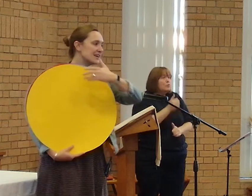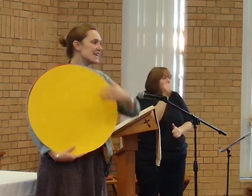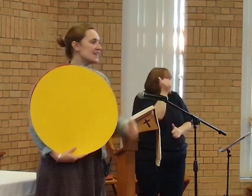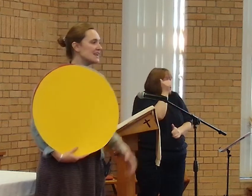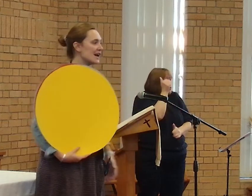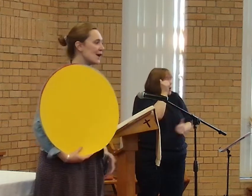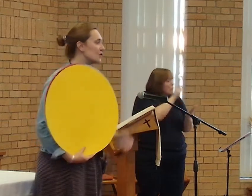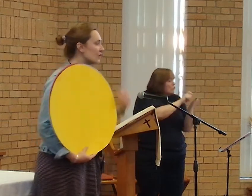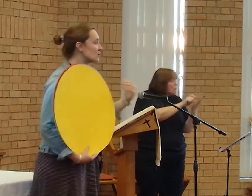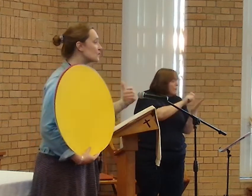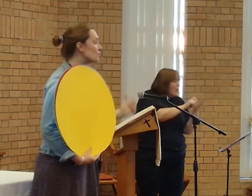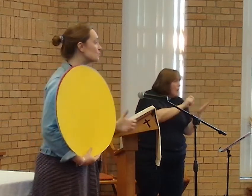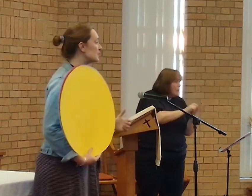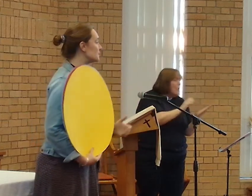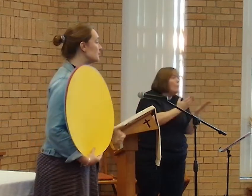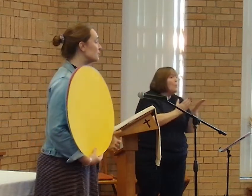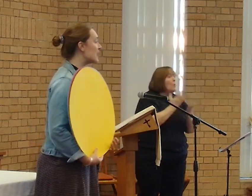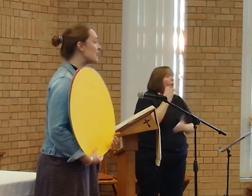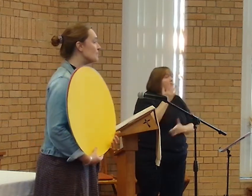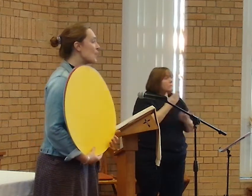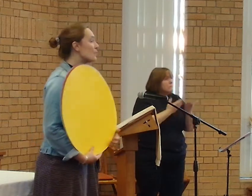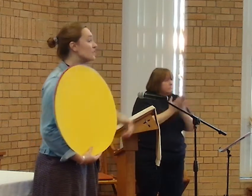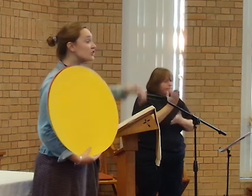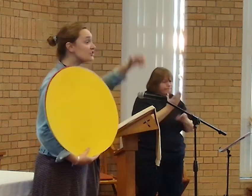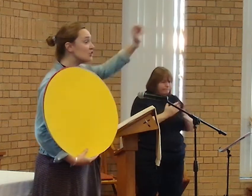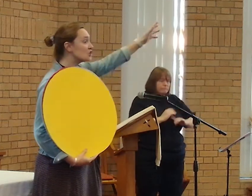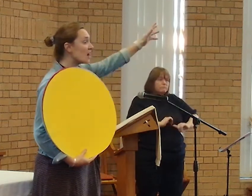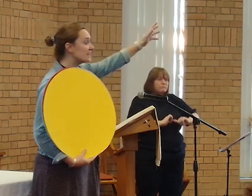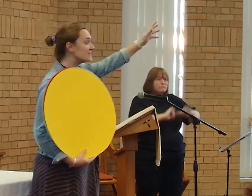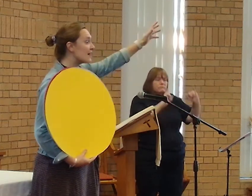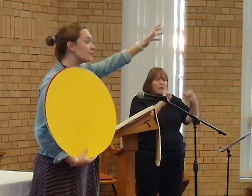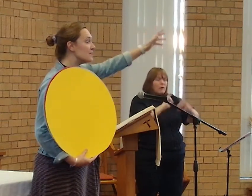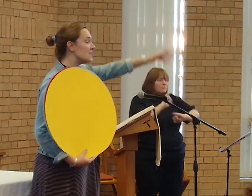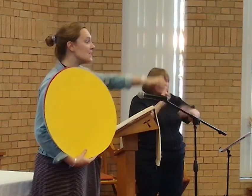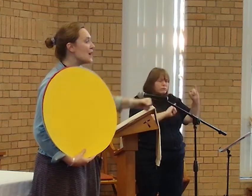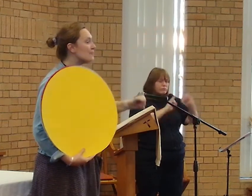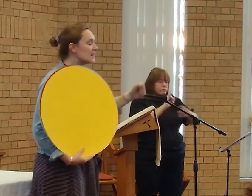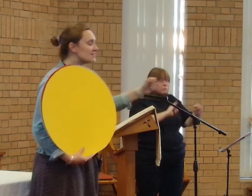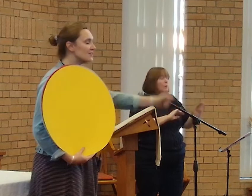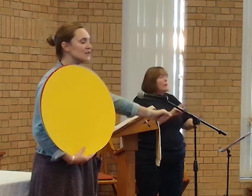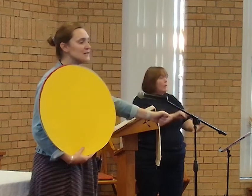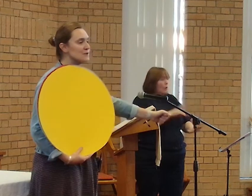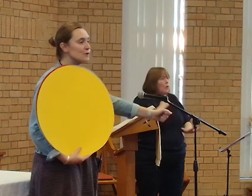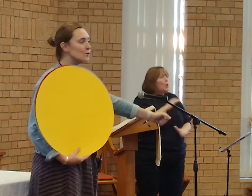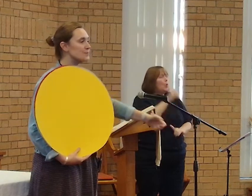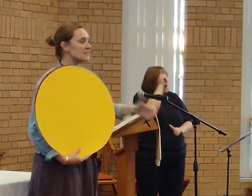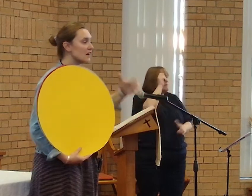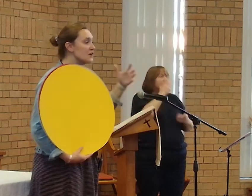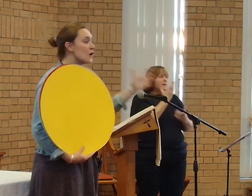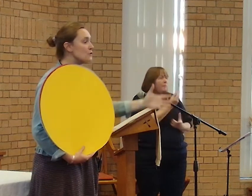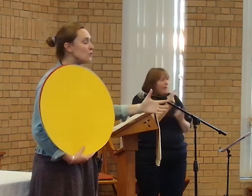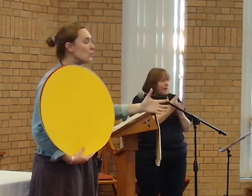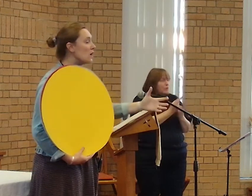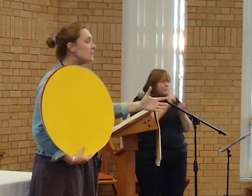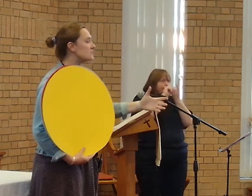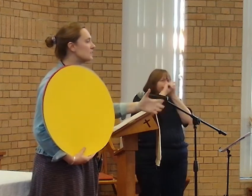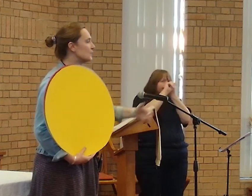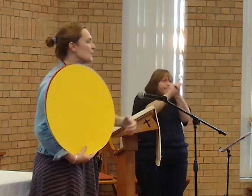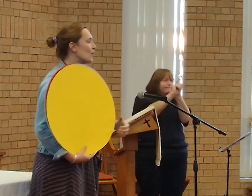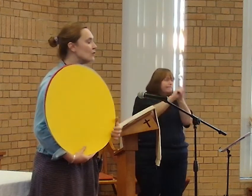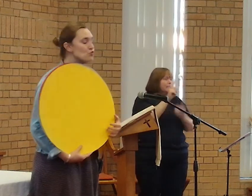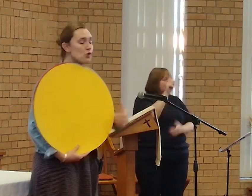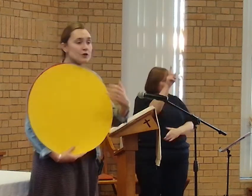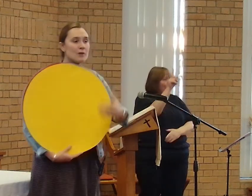we've sung in one of our songs, Blessed Be Your Name, when the sun's shining down on me, blessed are ye, Lord, because I know your